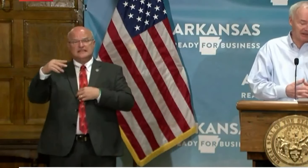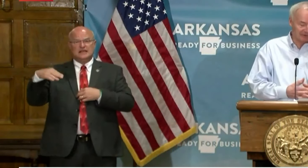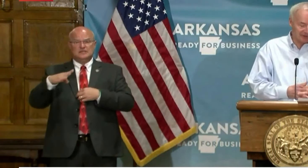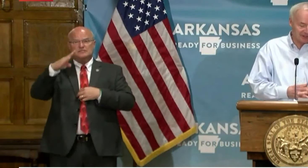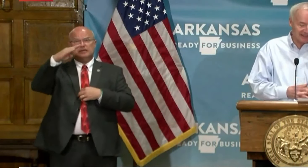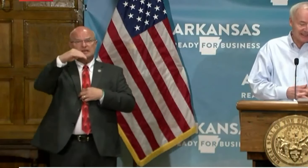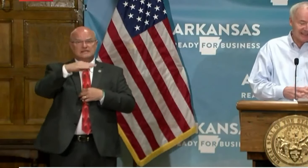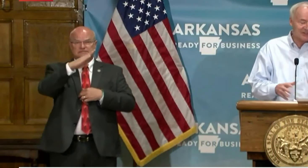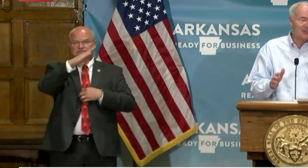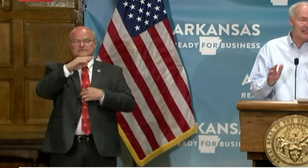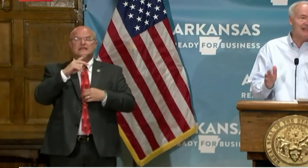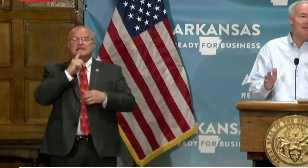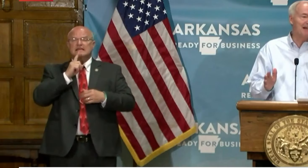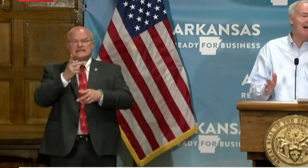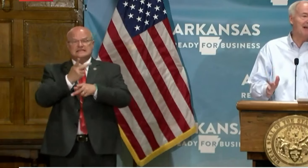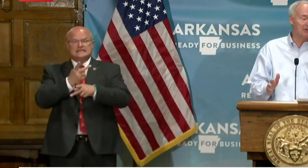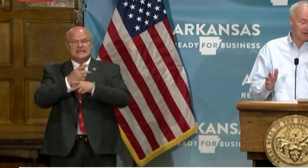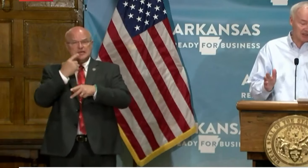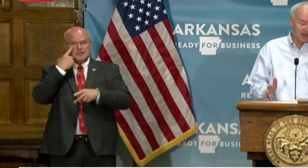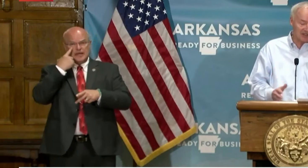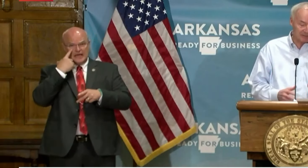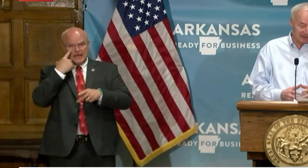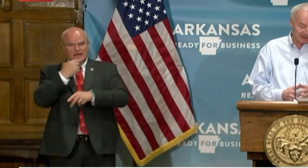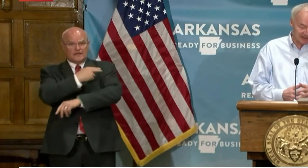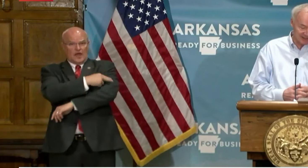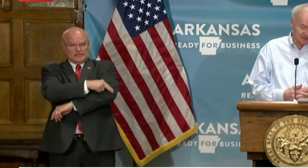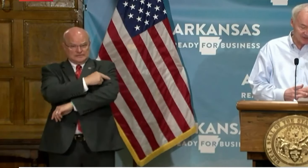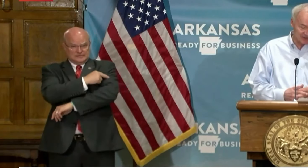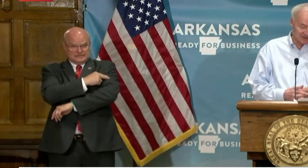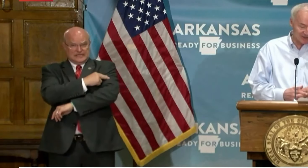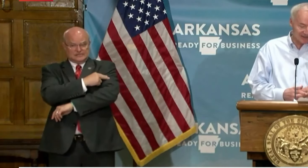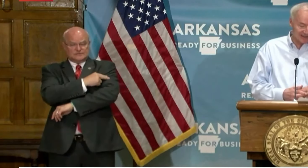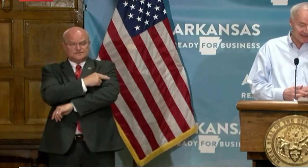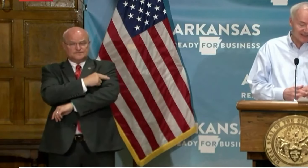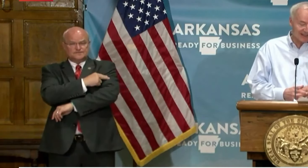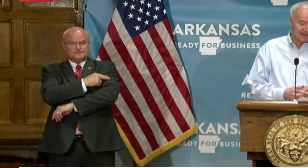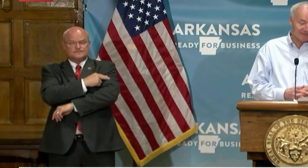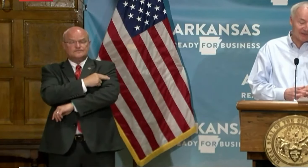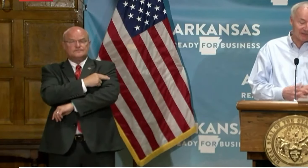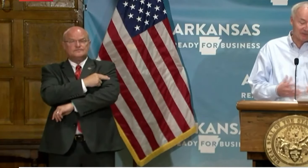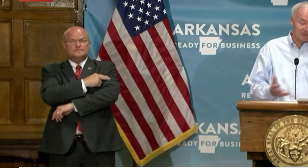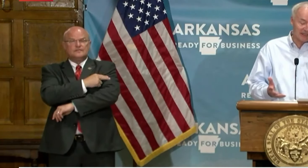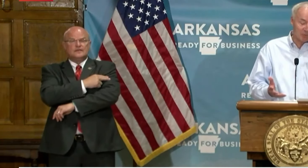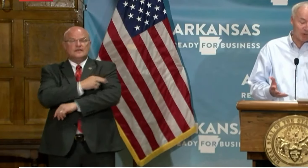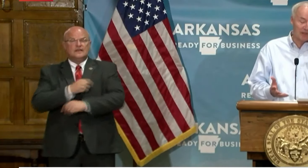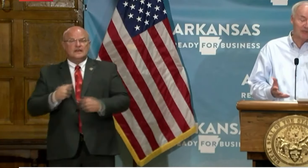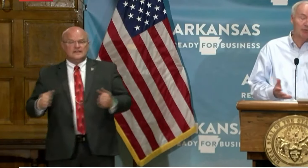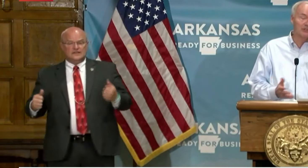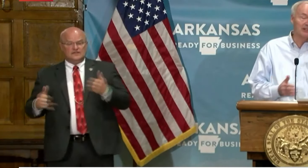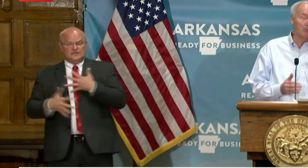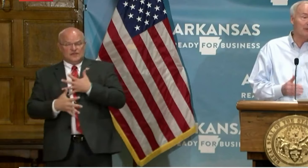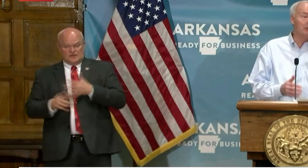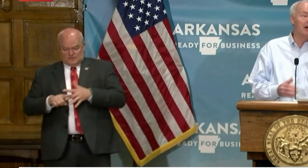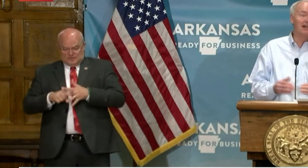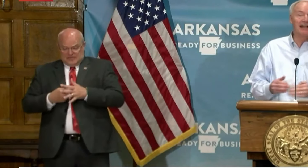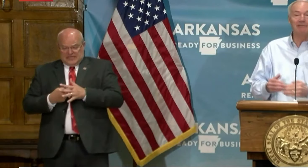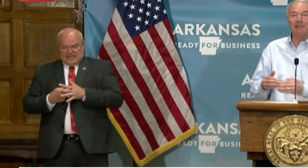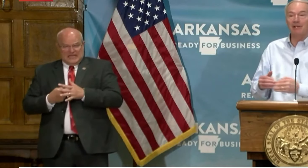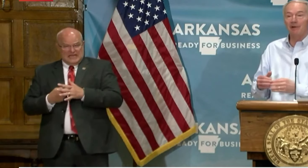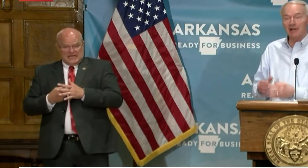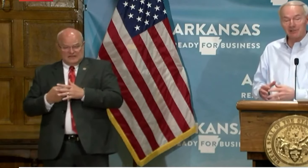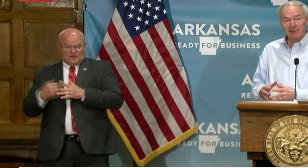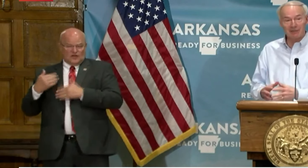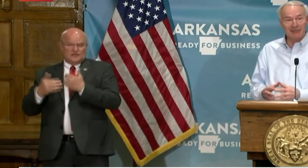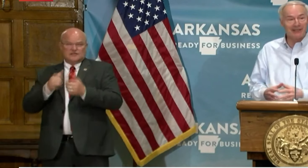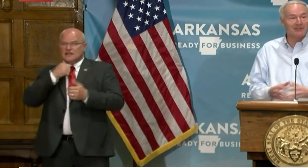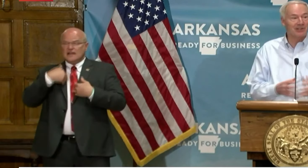peak I've referenced is to keep an eye on our hospitalizations. The fear from day one was that we would not have